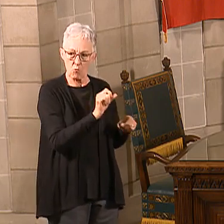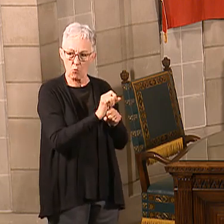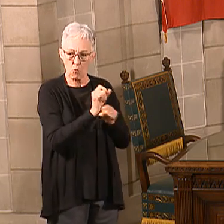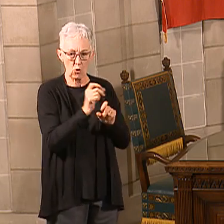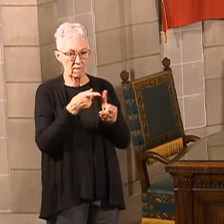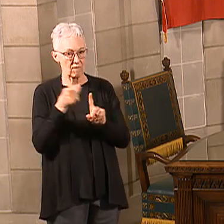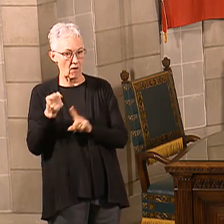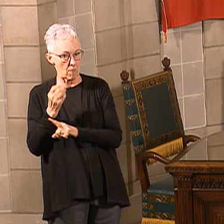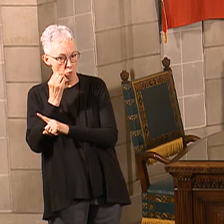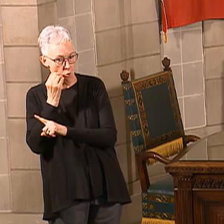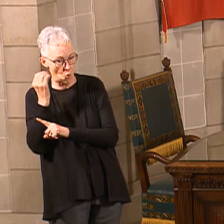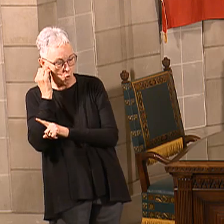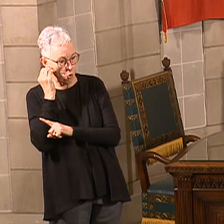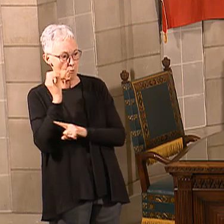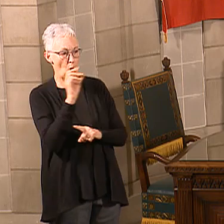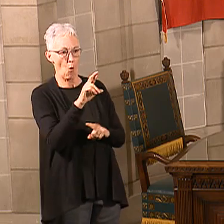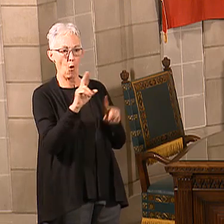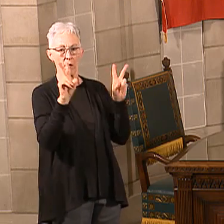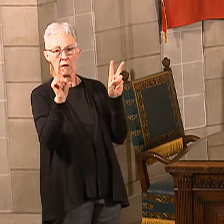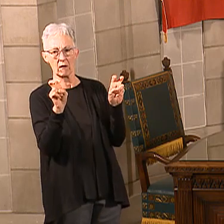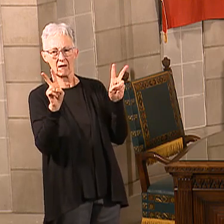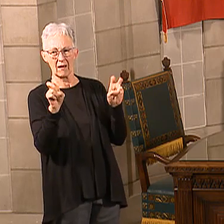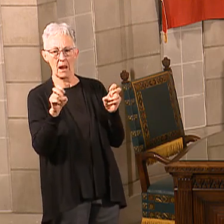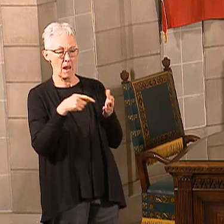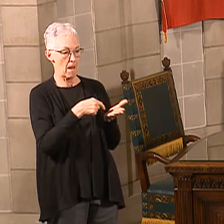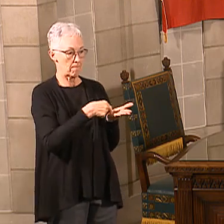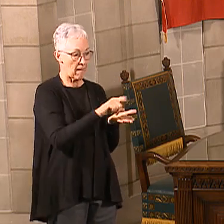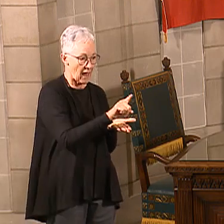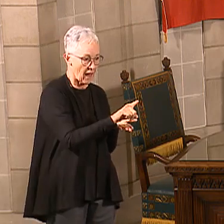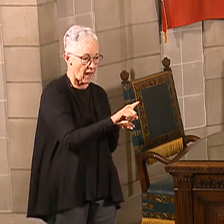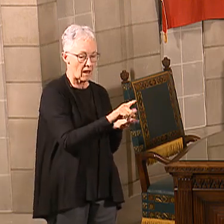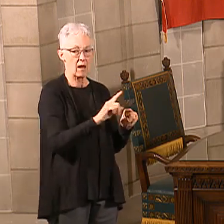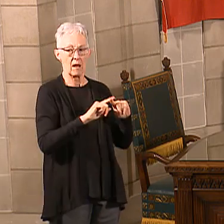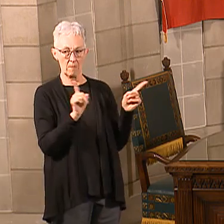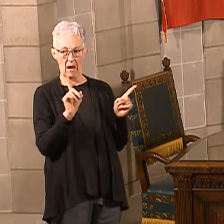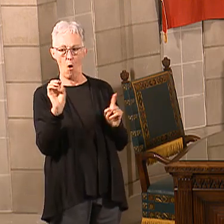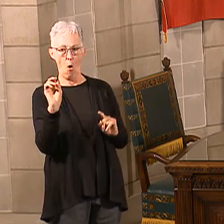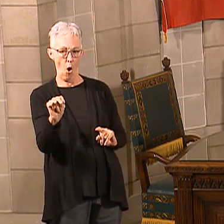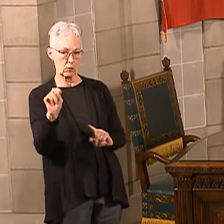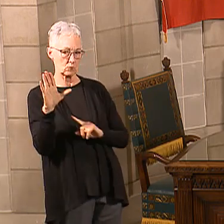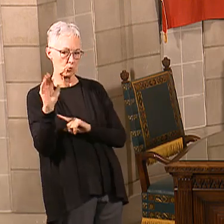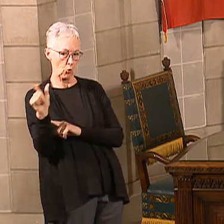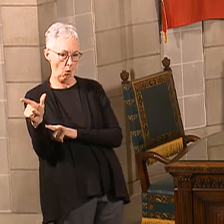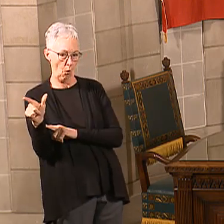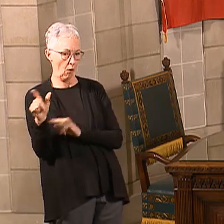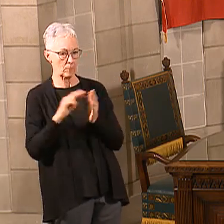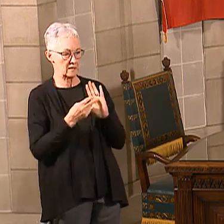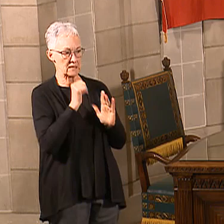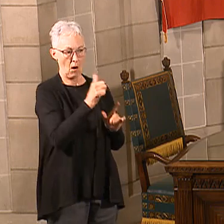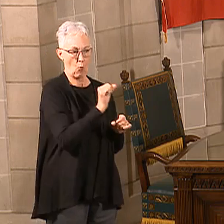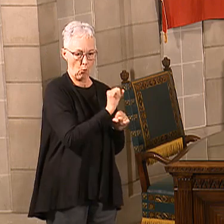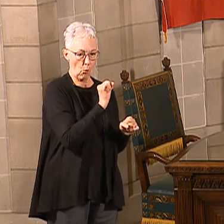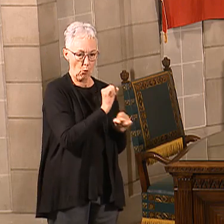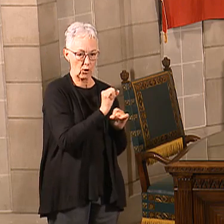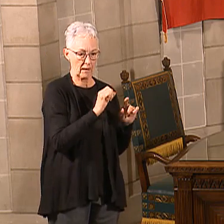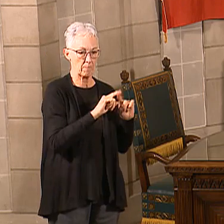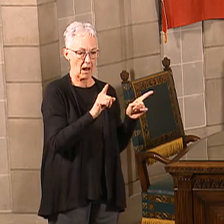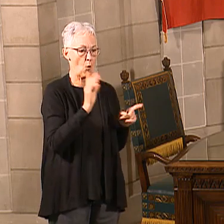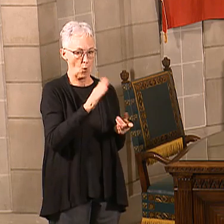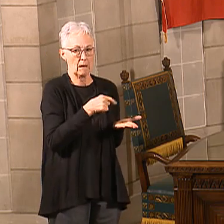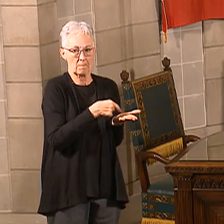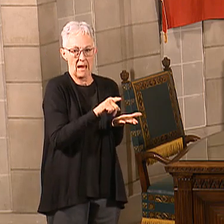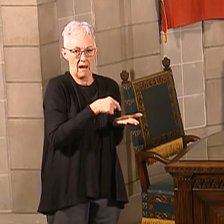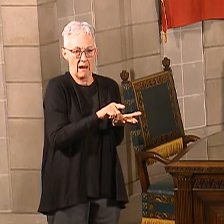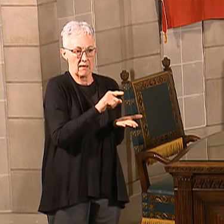on-call status and being available if you get called into work, but otherwise we're going to allow you to maintain your